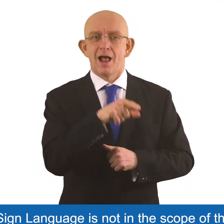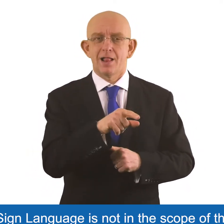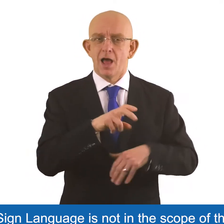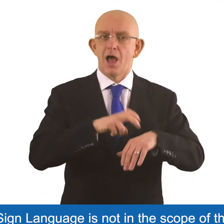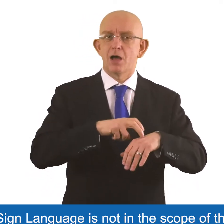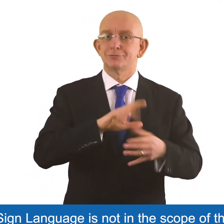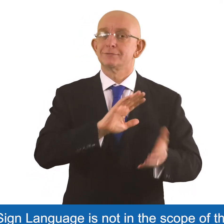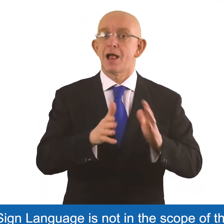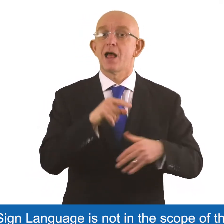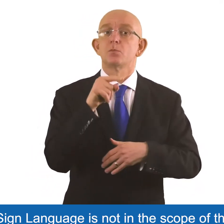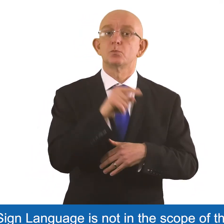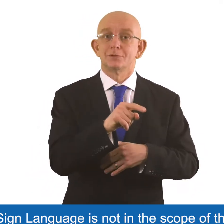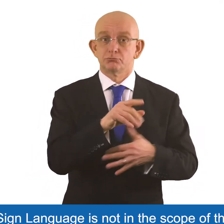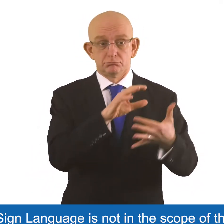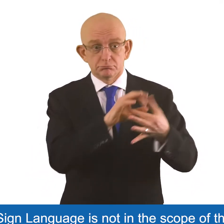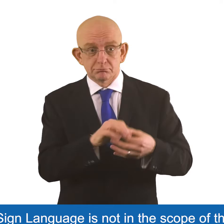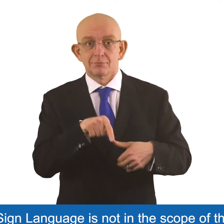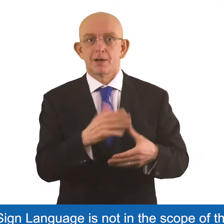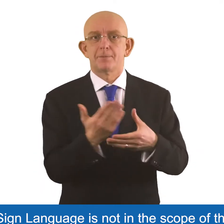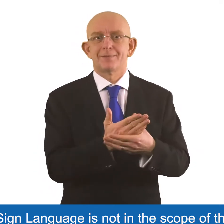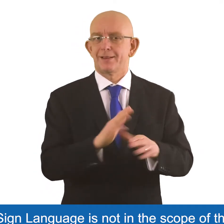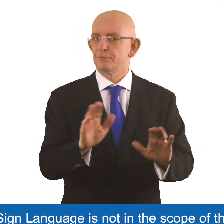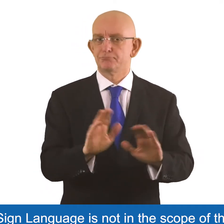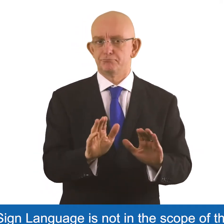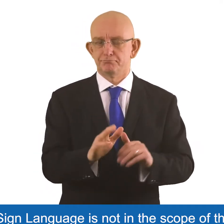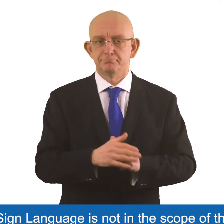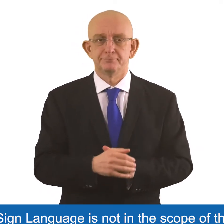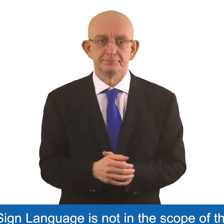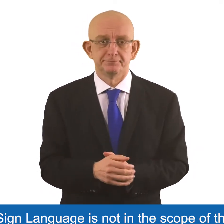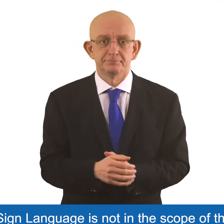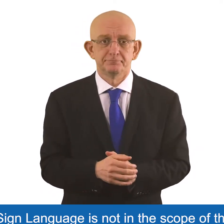Irish Sign Language is not in the scope of this bill.